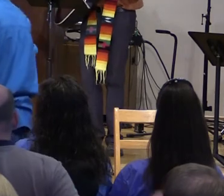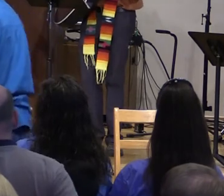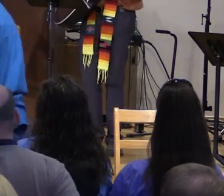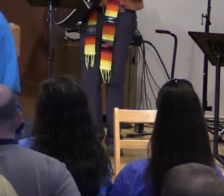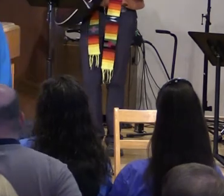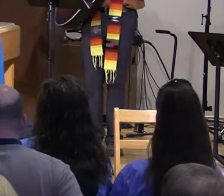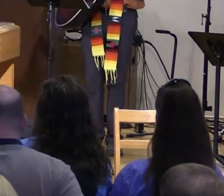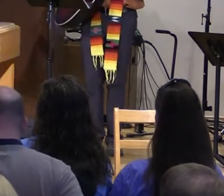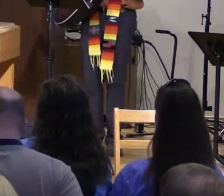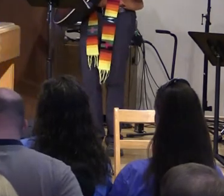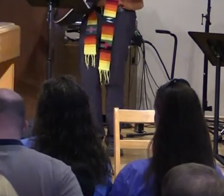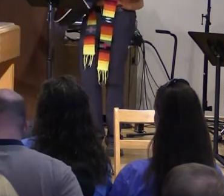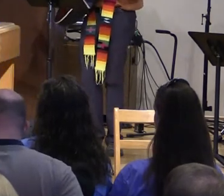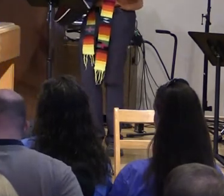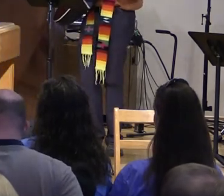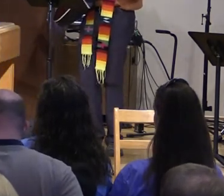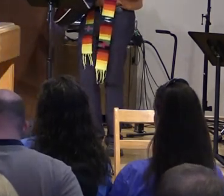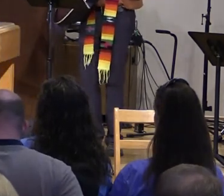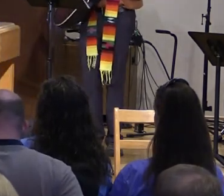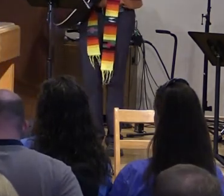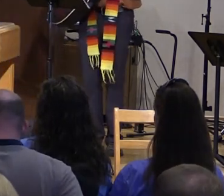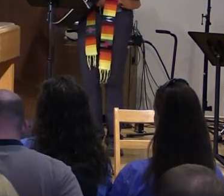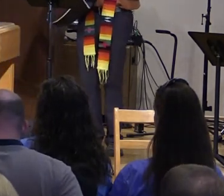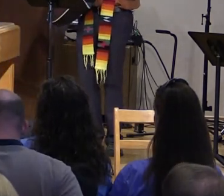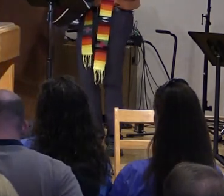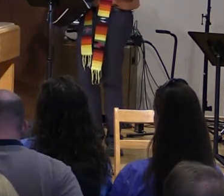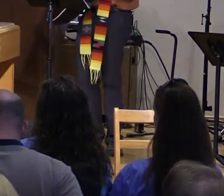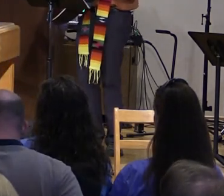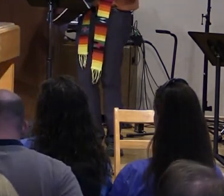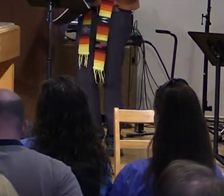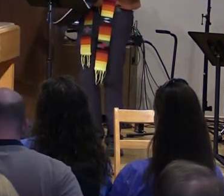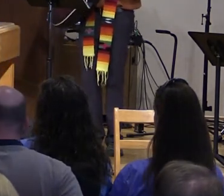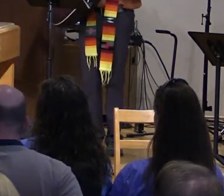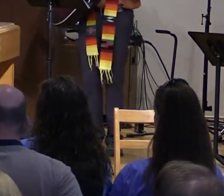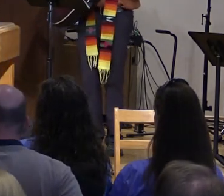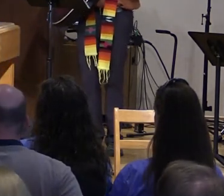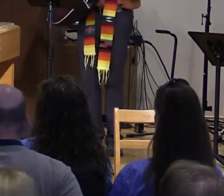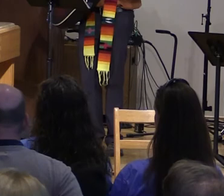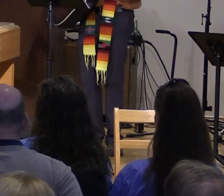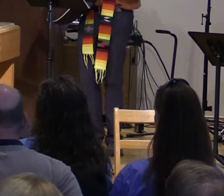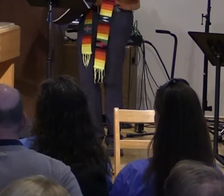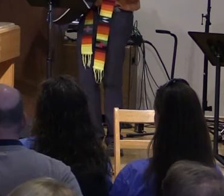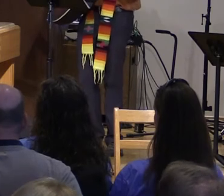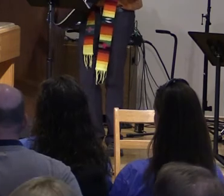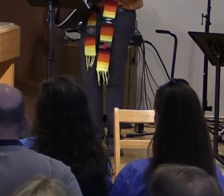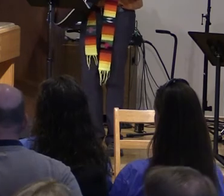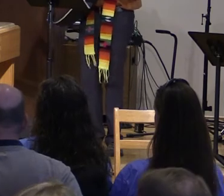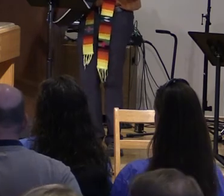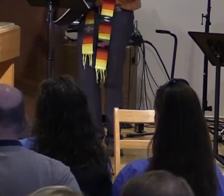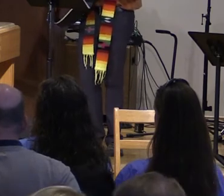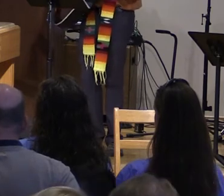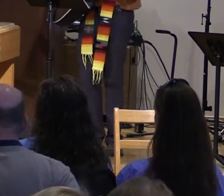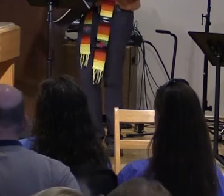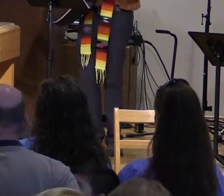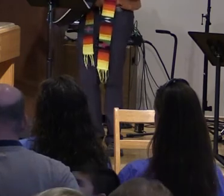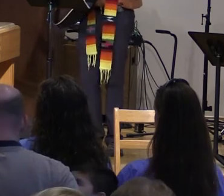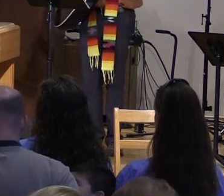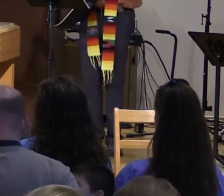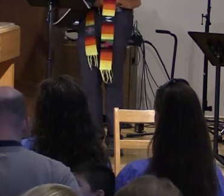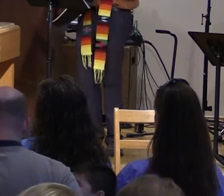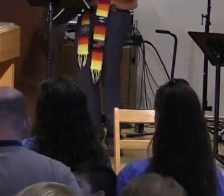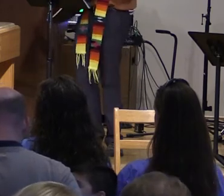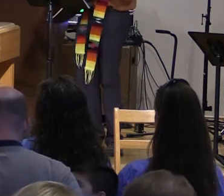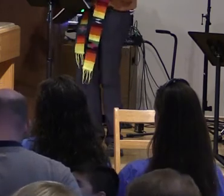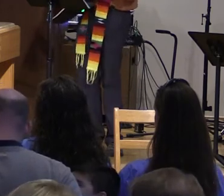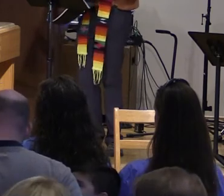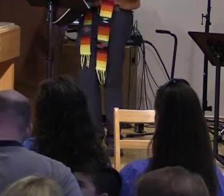never fails and never gives up, never runs out on me. Your love never fails and